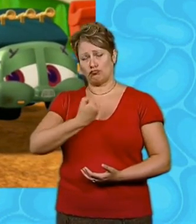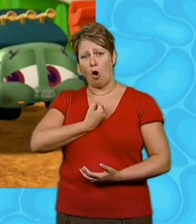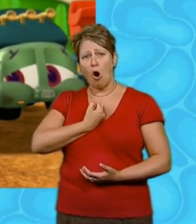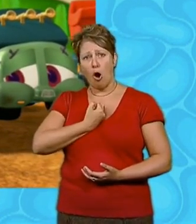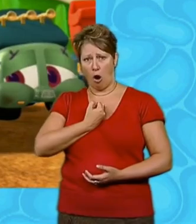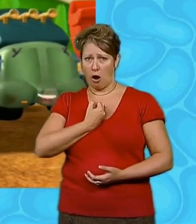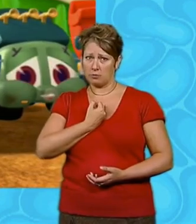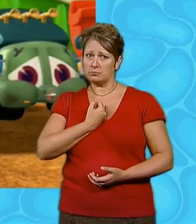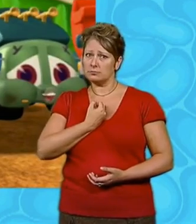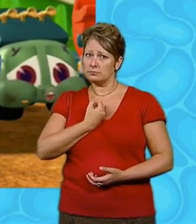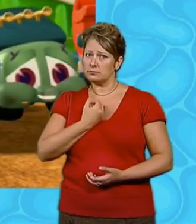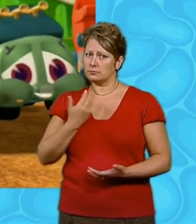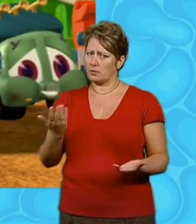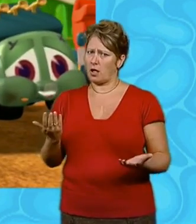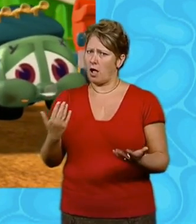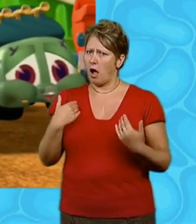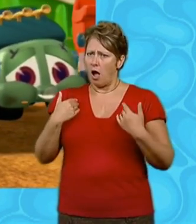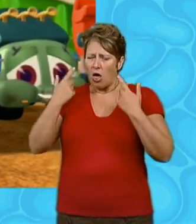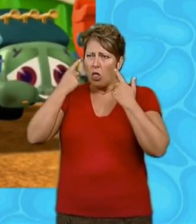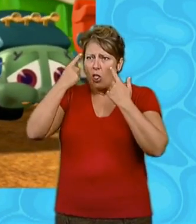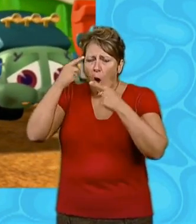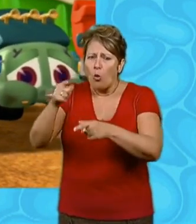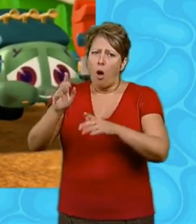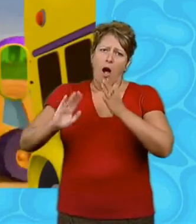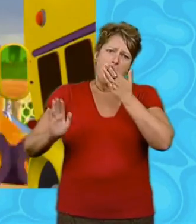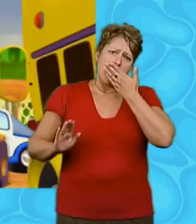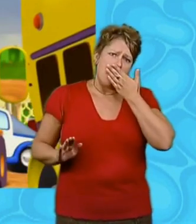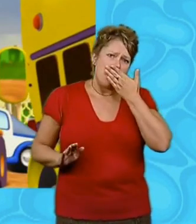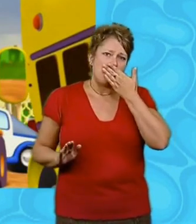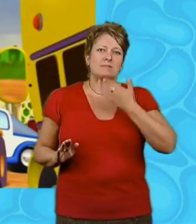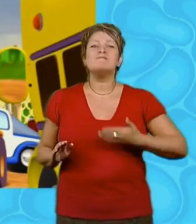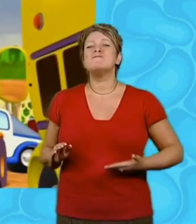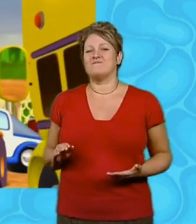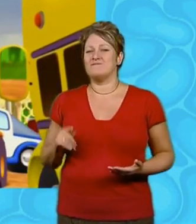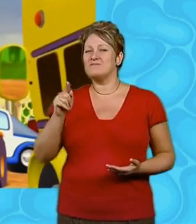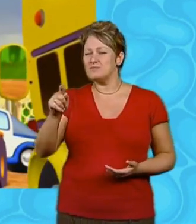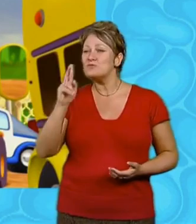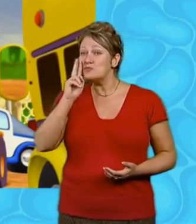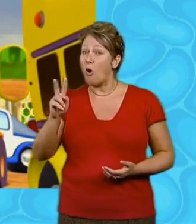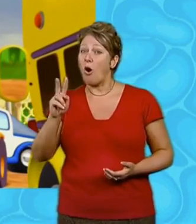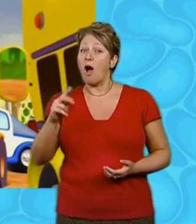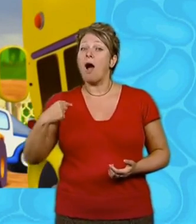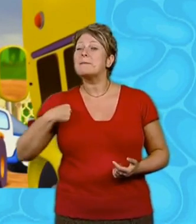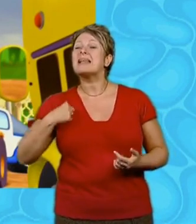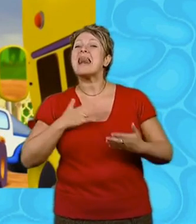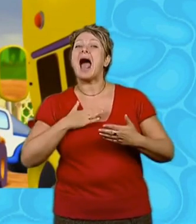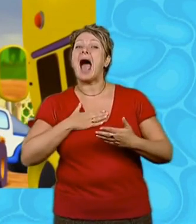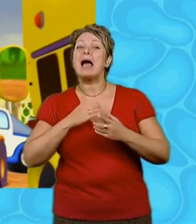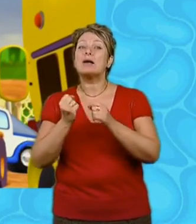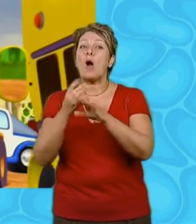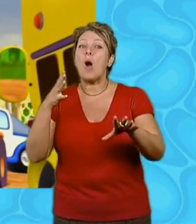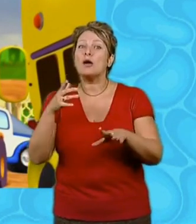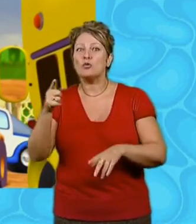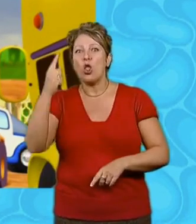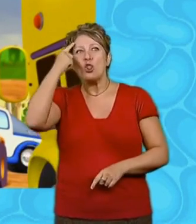wrong of us. I don't know how we ever could have thought it was you. I do. You all saw how much I liked the golden spark plug,